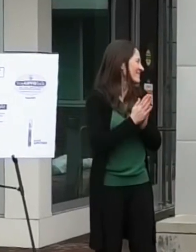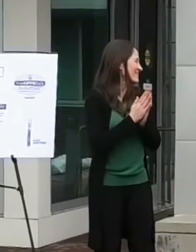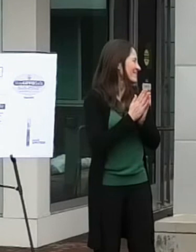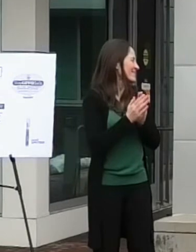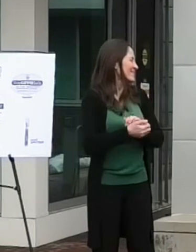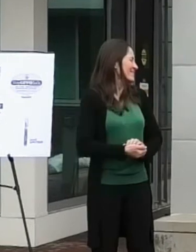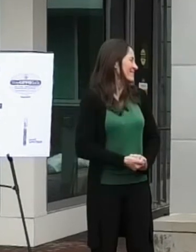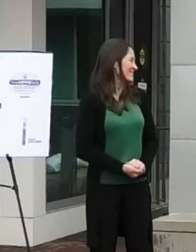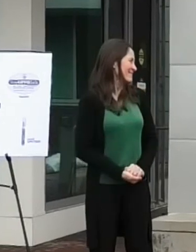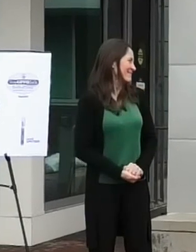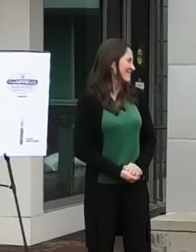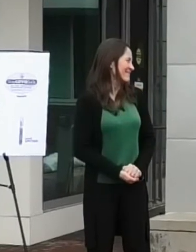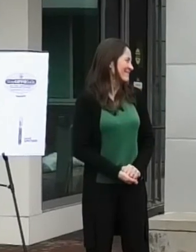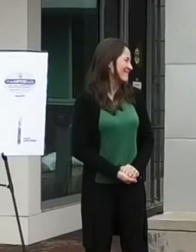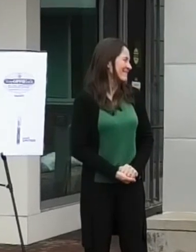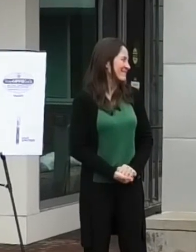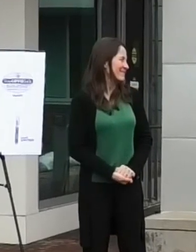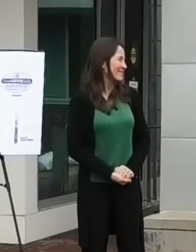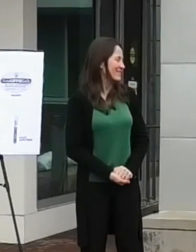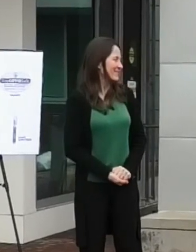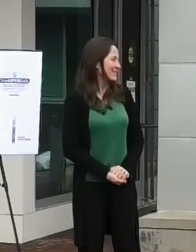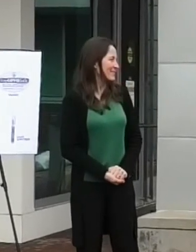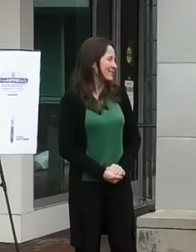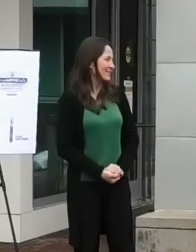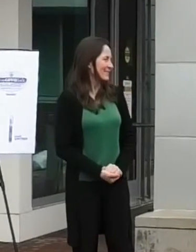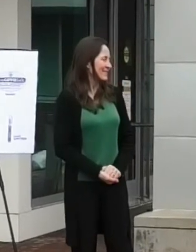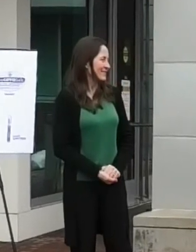Thank you.